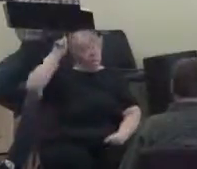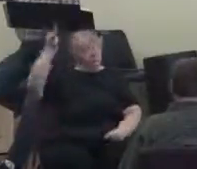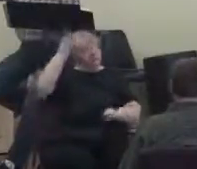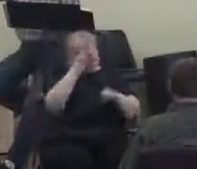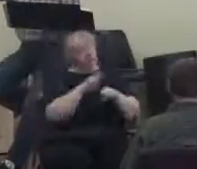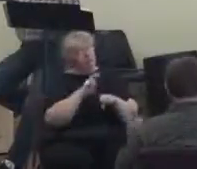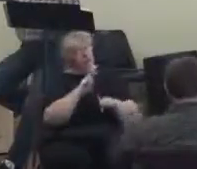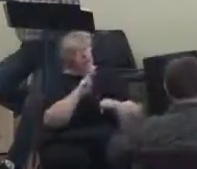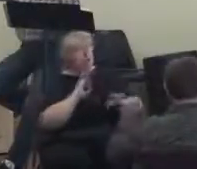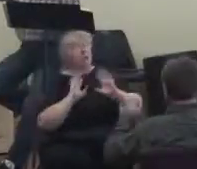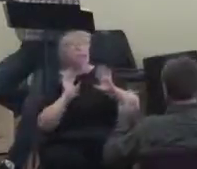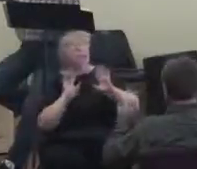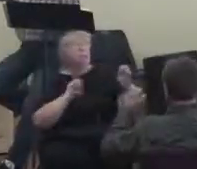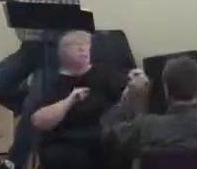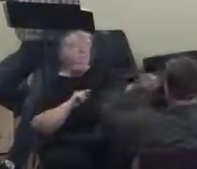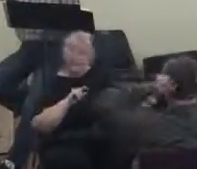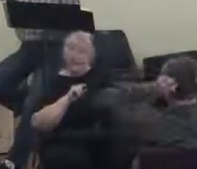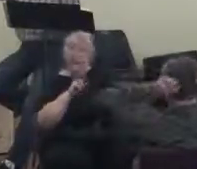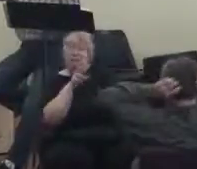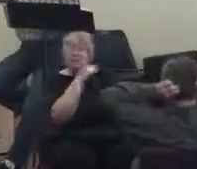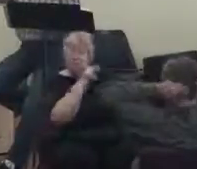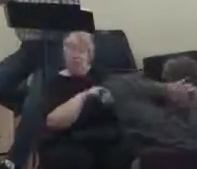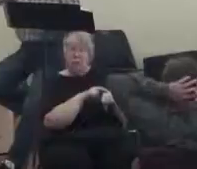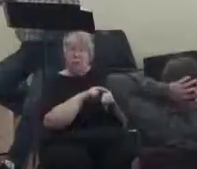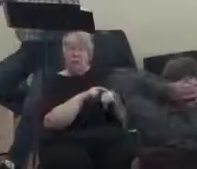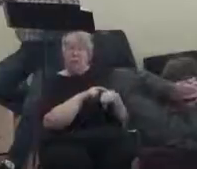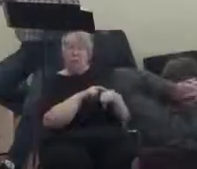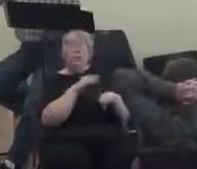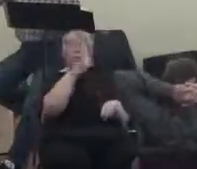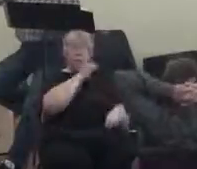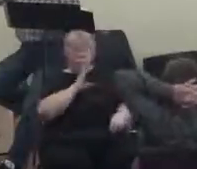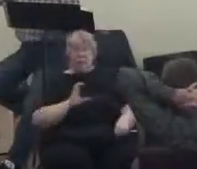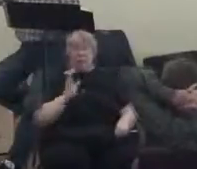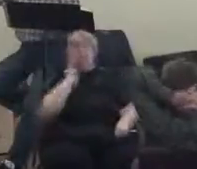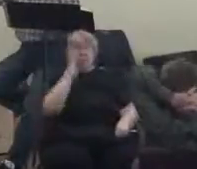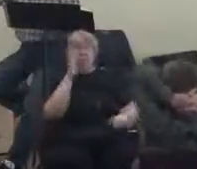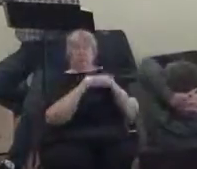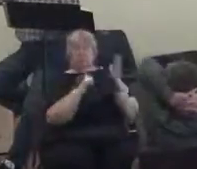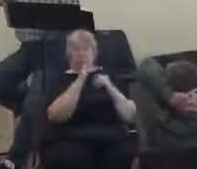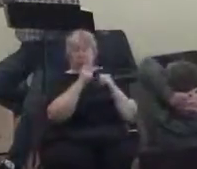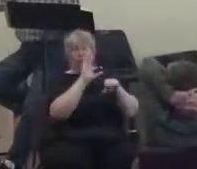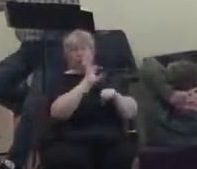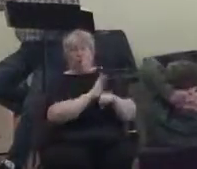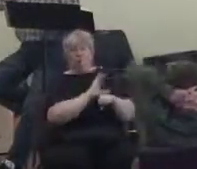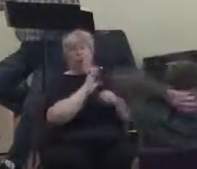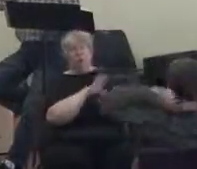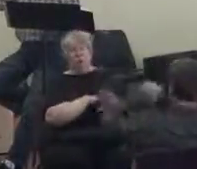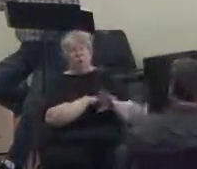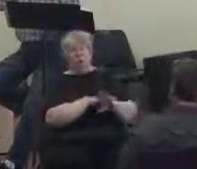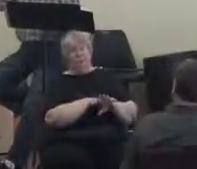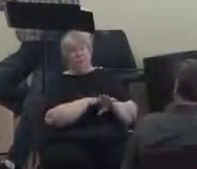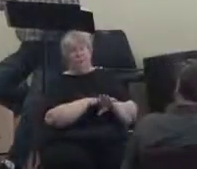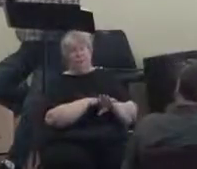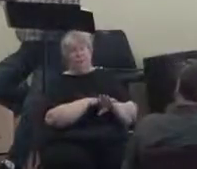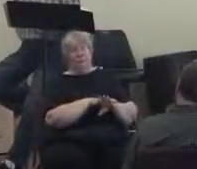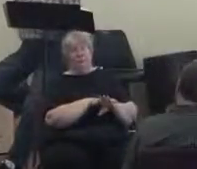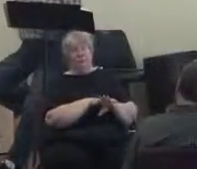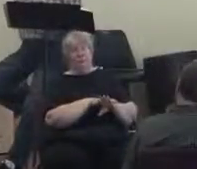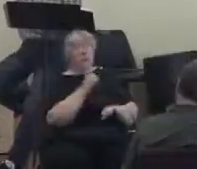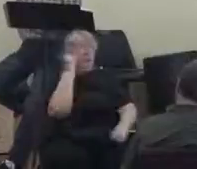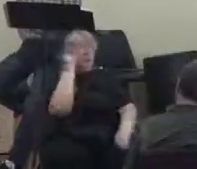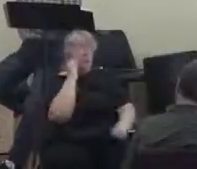Christ is going to build the church on. And he's going to show and tell Peter, if there's no forgiveness, there's